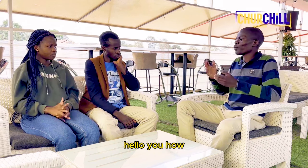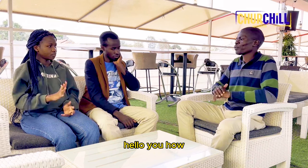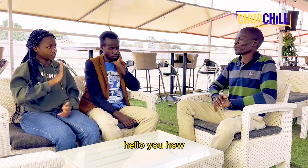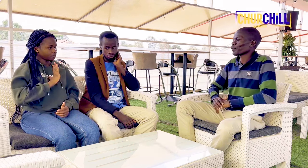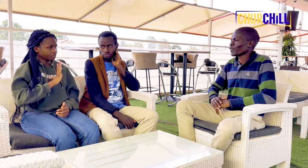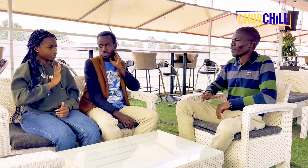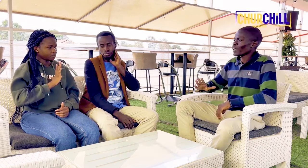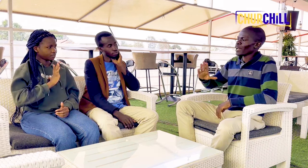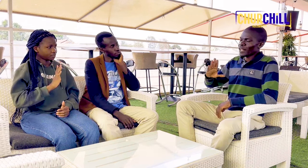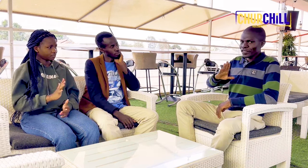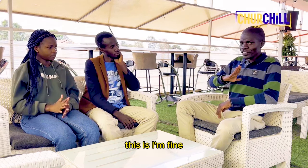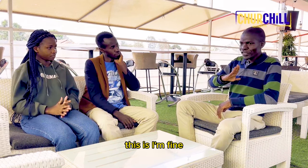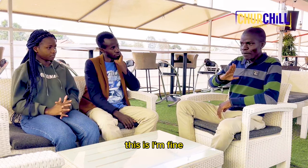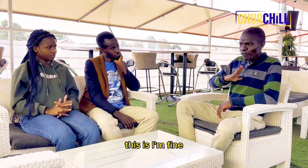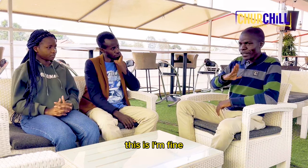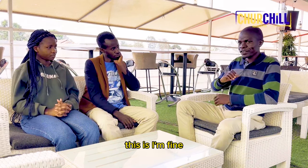how? This is, I'm fine.